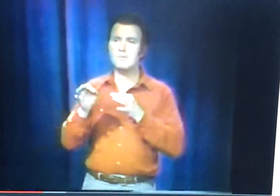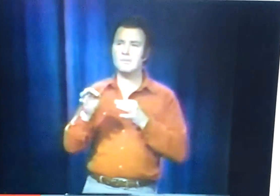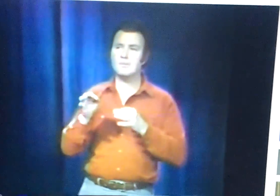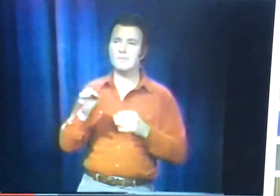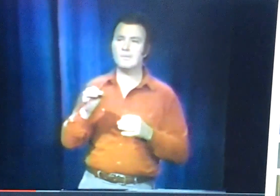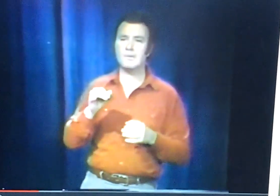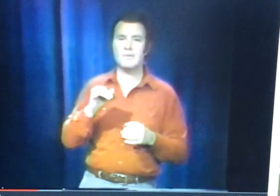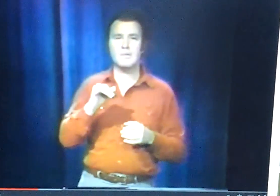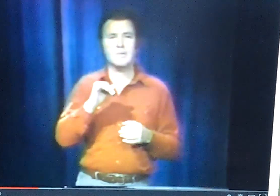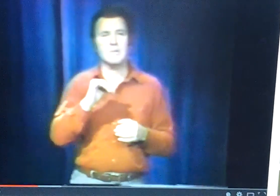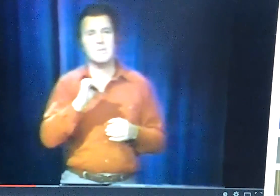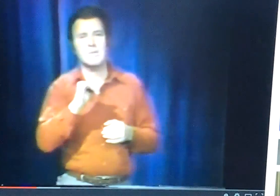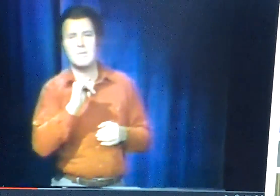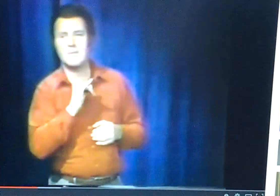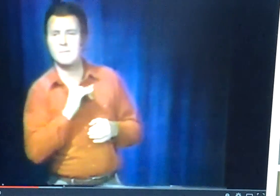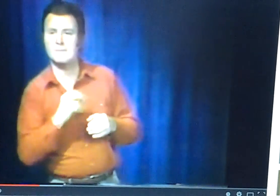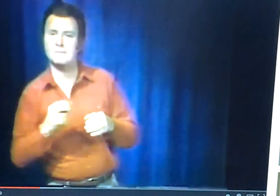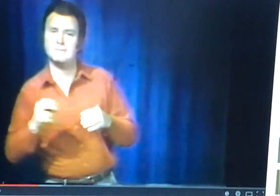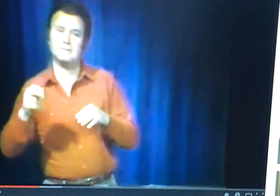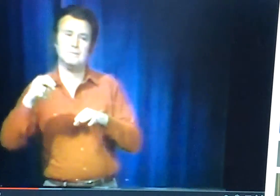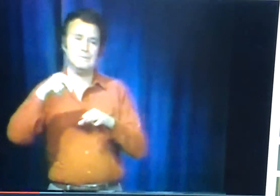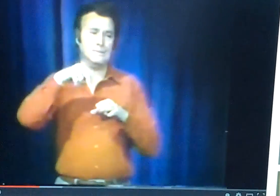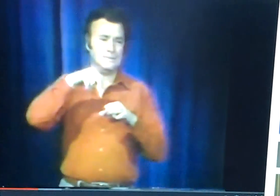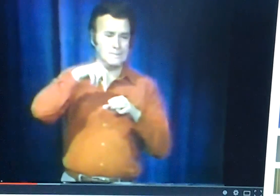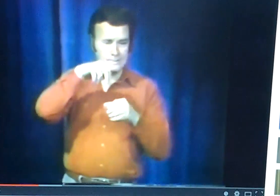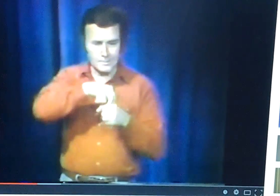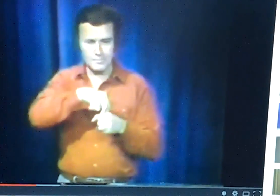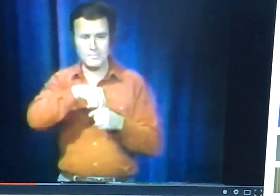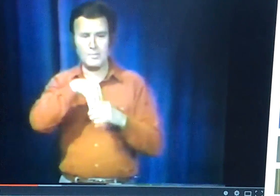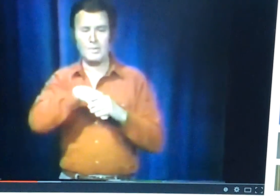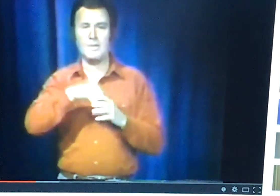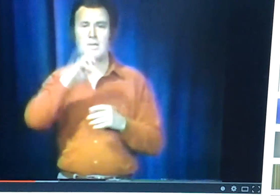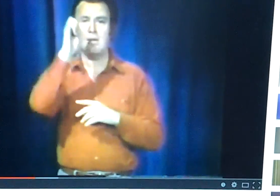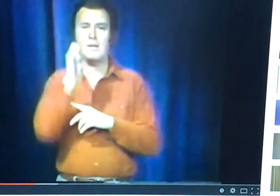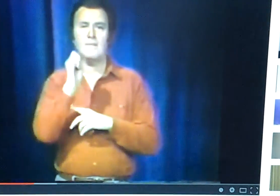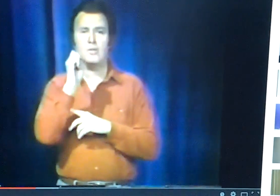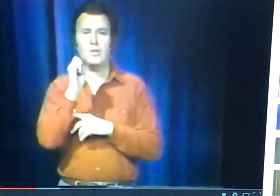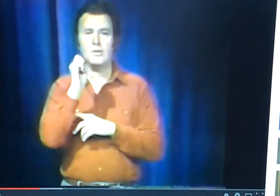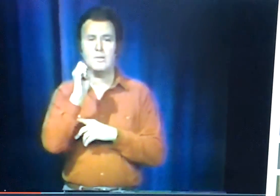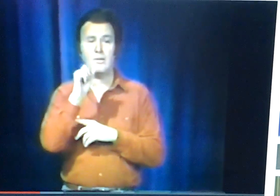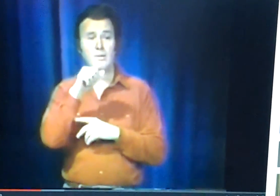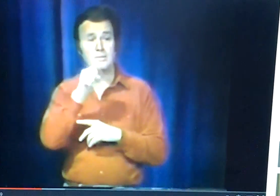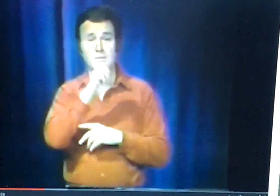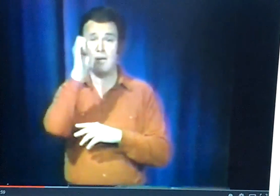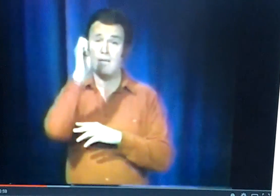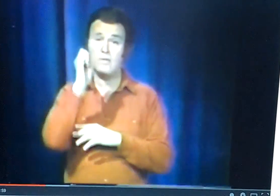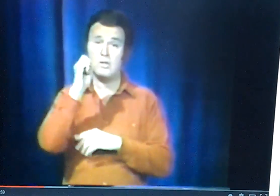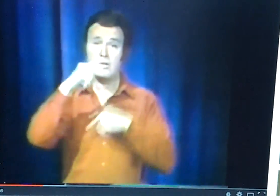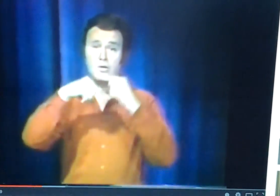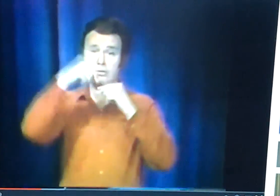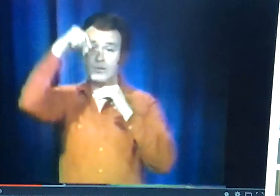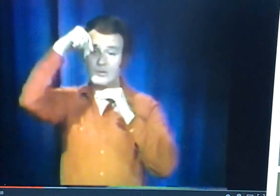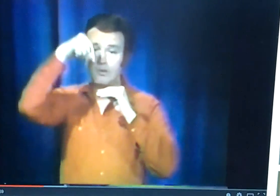It didn't look like, tried to have someone explain it for me, but I got in the elevator and went